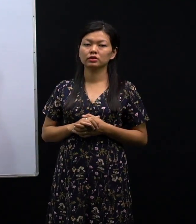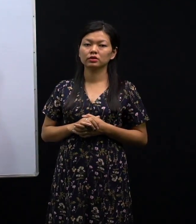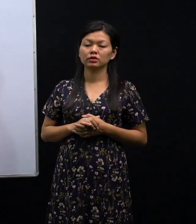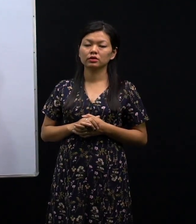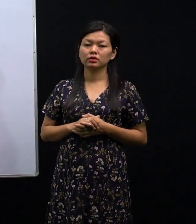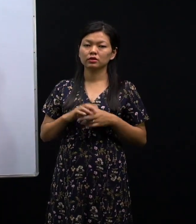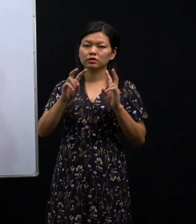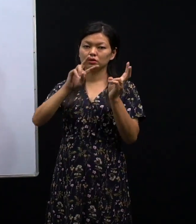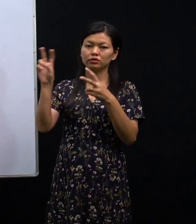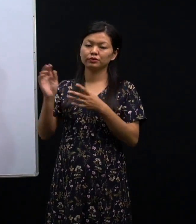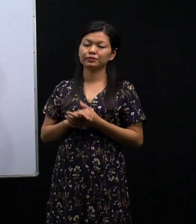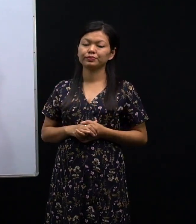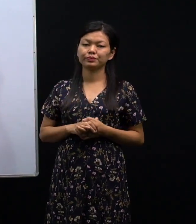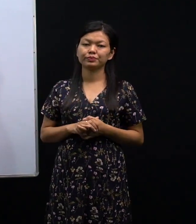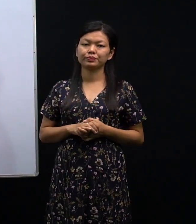Look at the conditions.